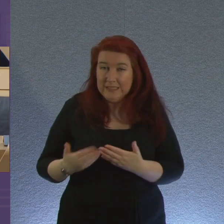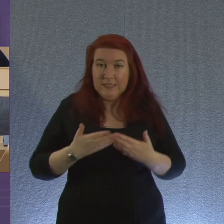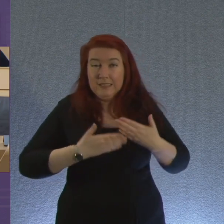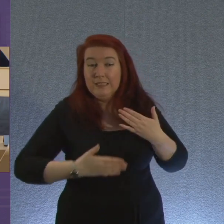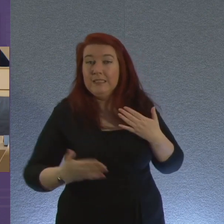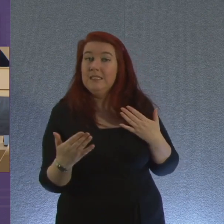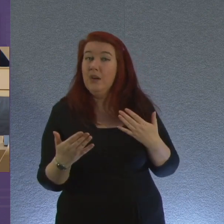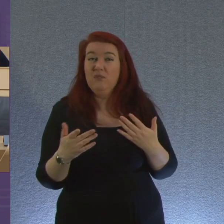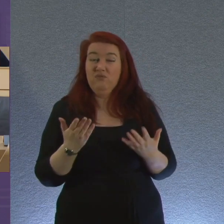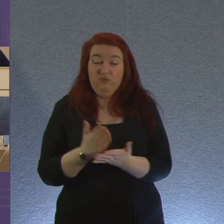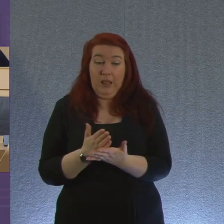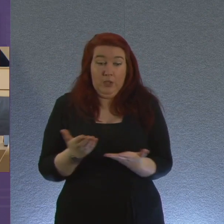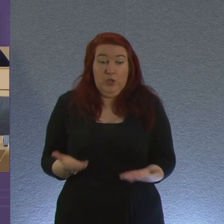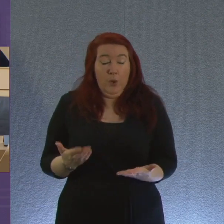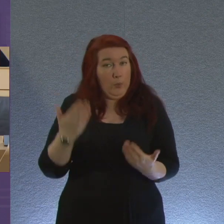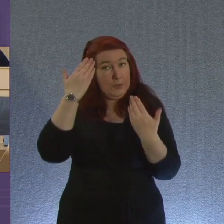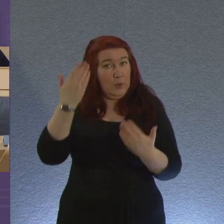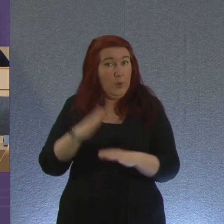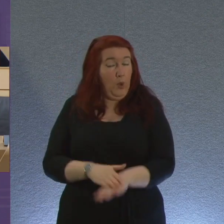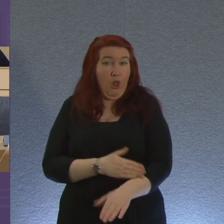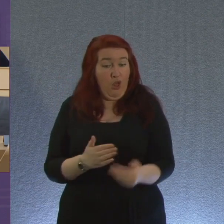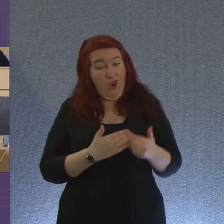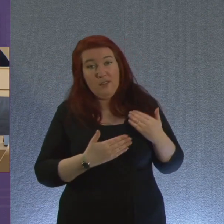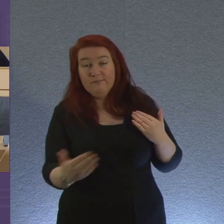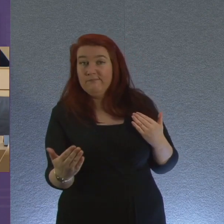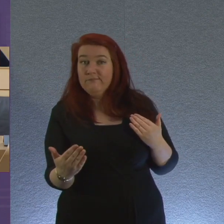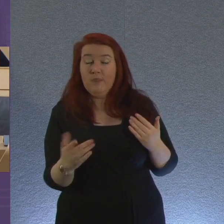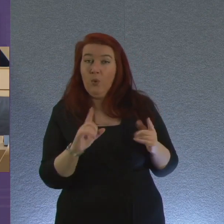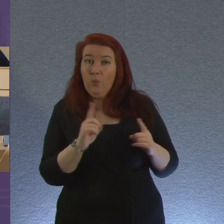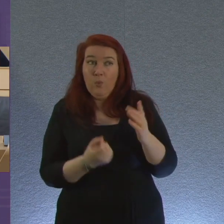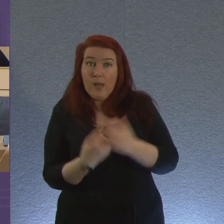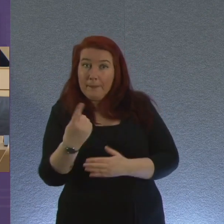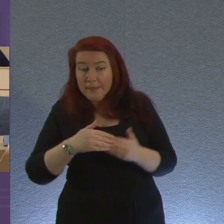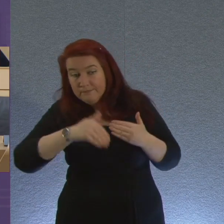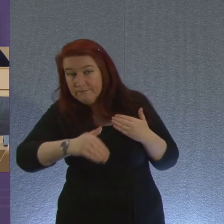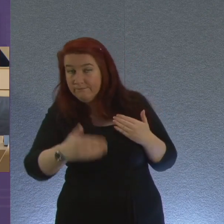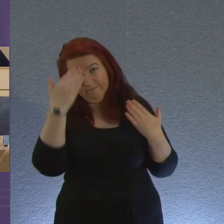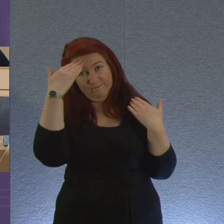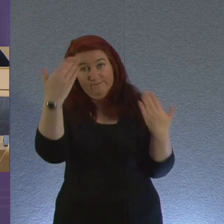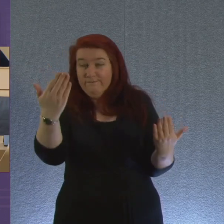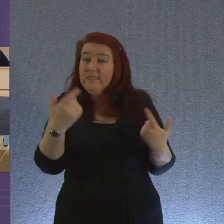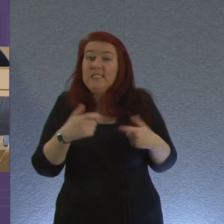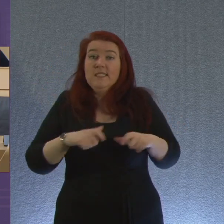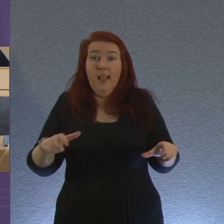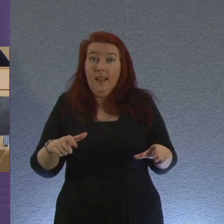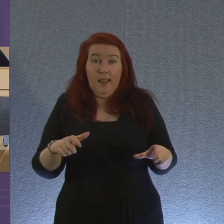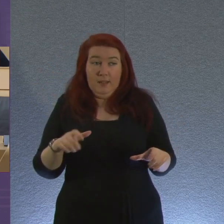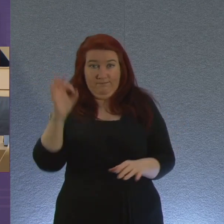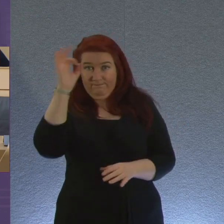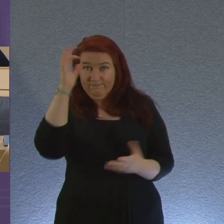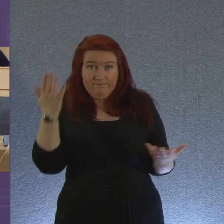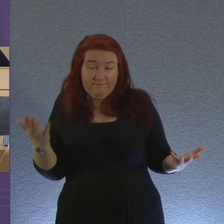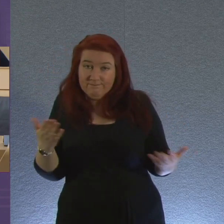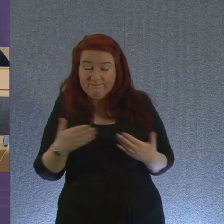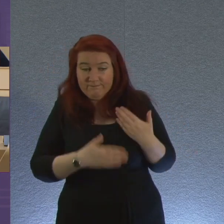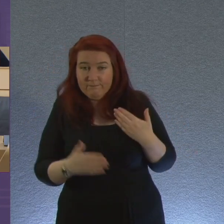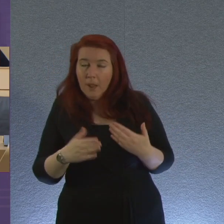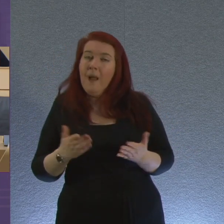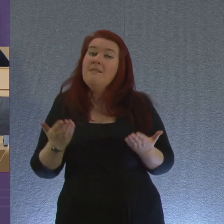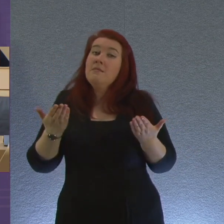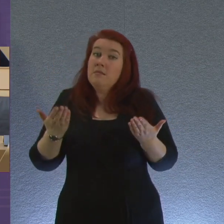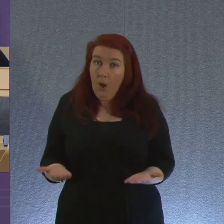we don't know are going to be some of the outcomes of this virus. But we must now